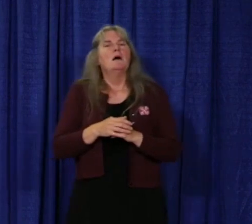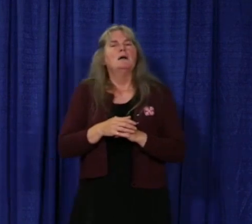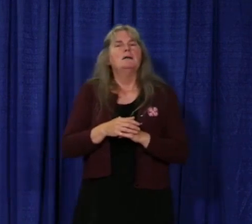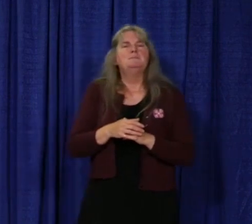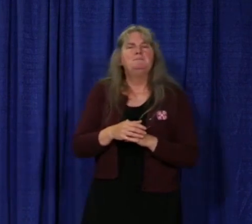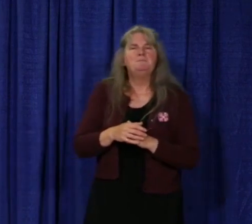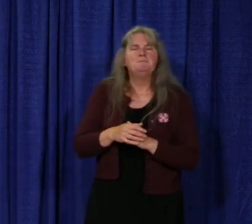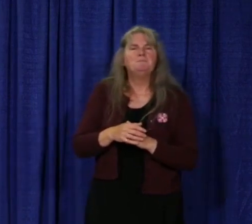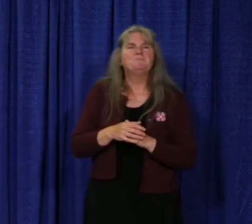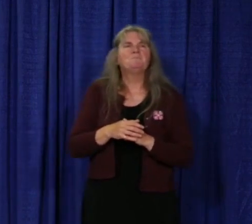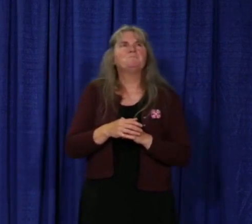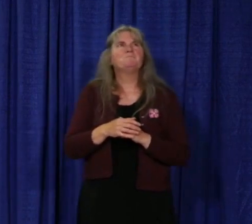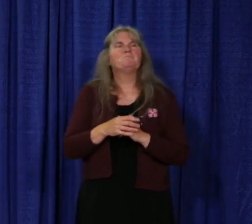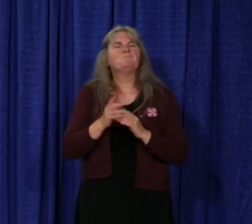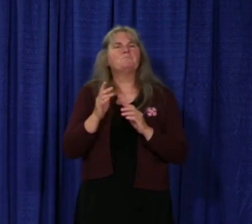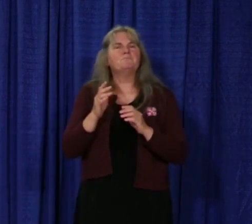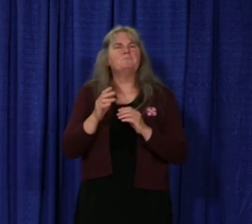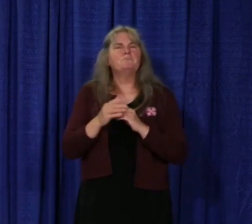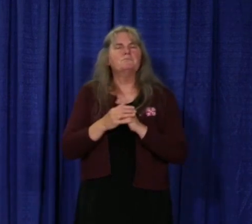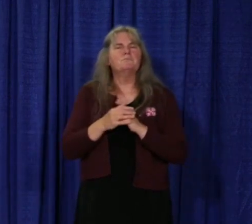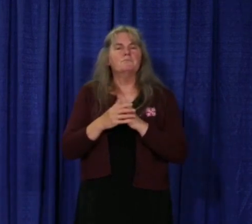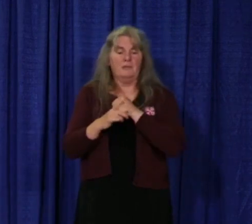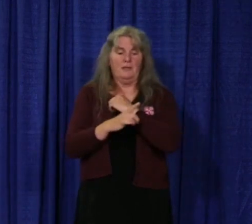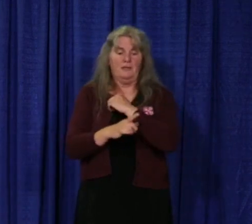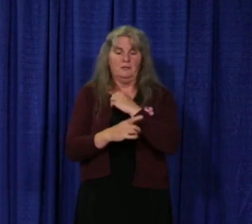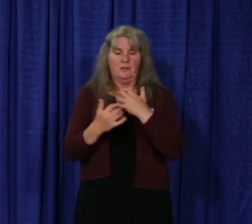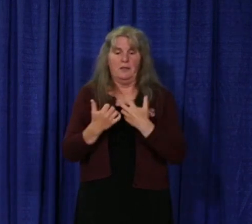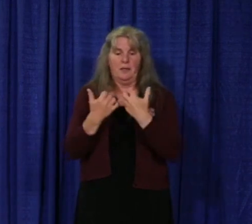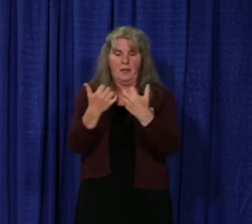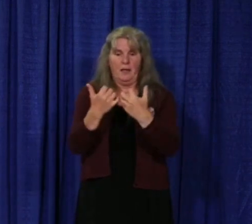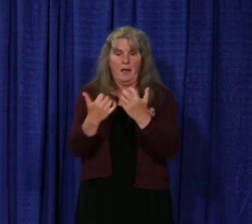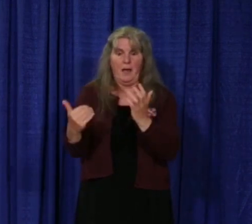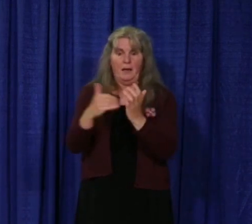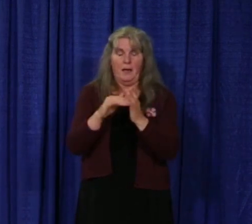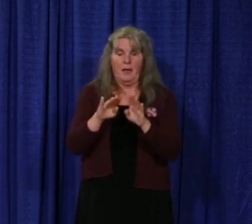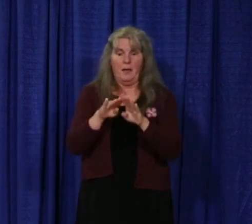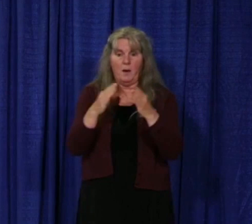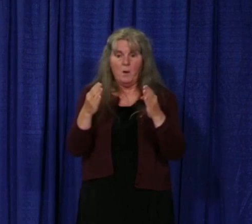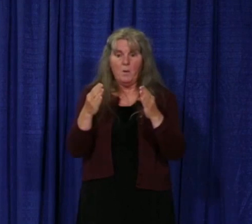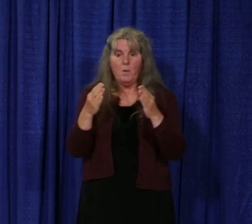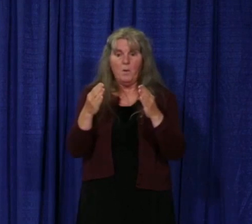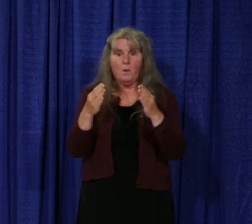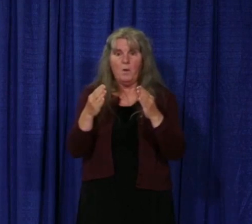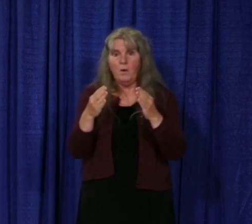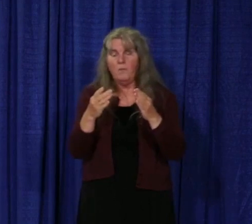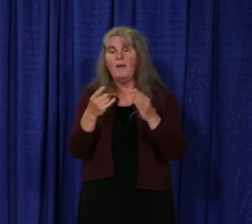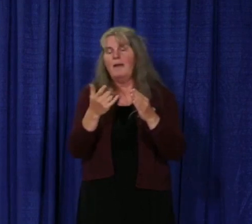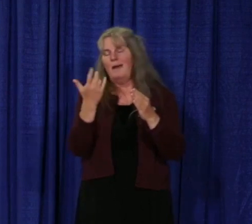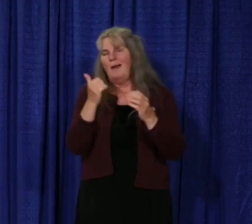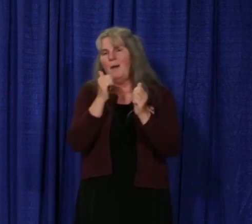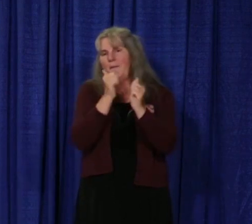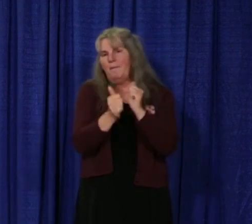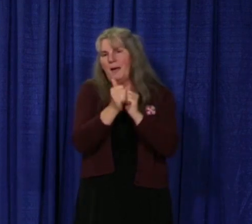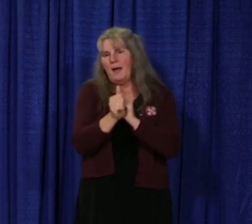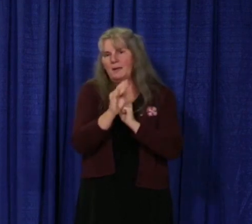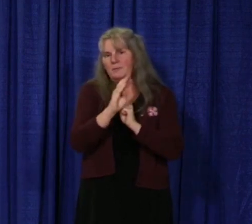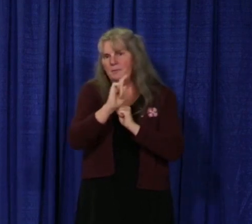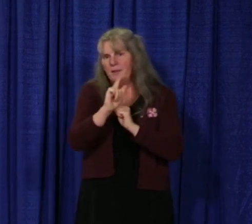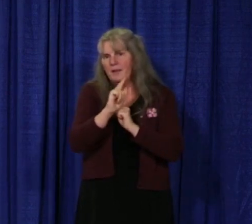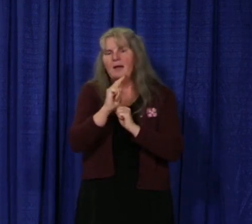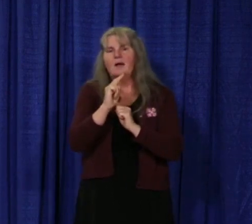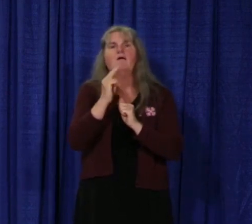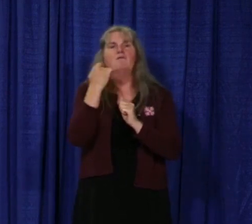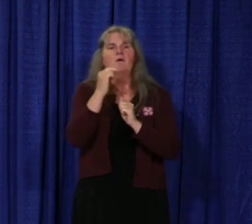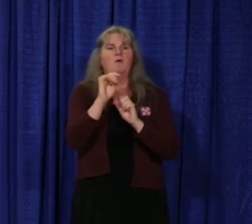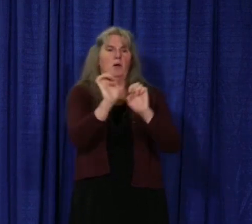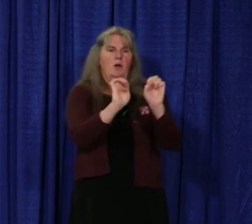to whether or not we're going to meet in the Legislative Assembly, the Legislative Assembly is to pass bills. When it comes to emergency